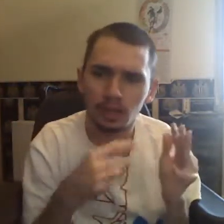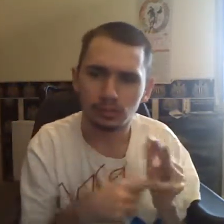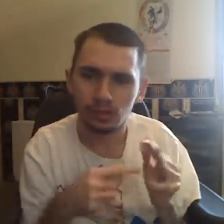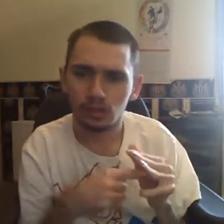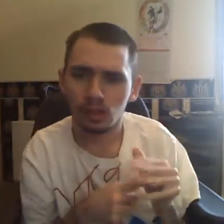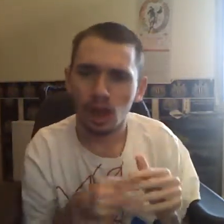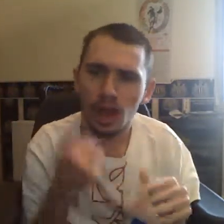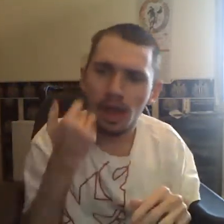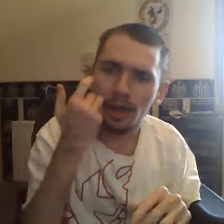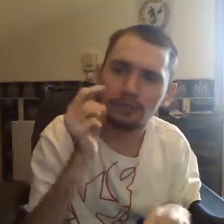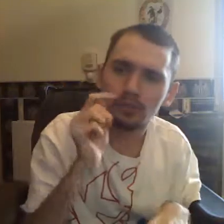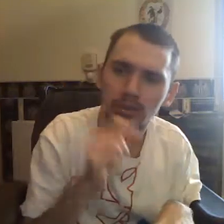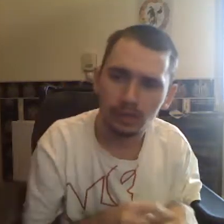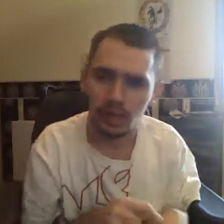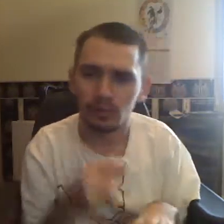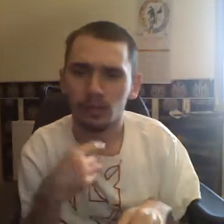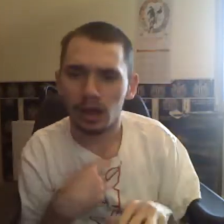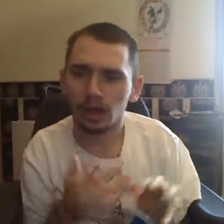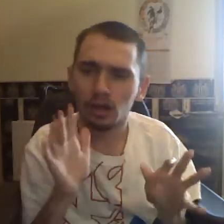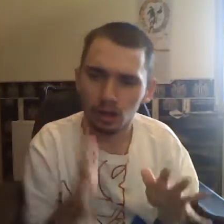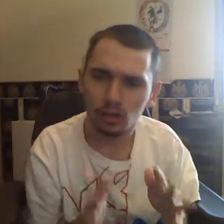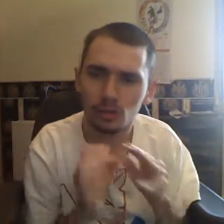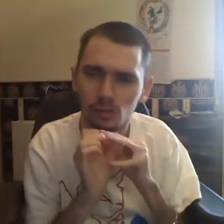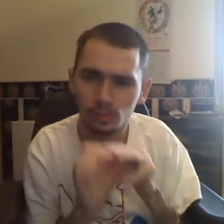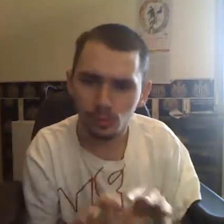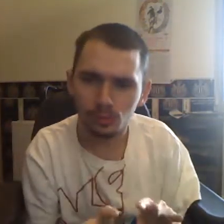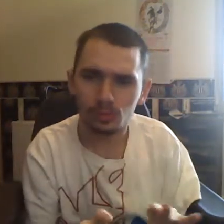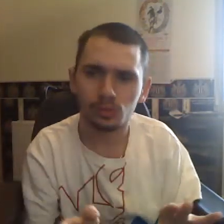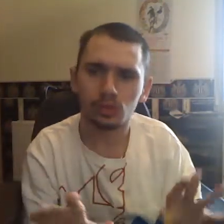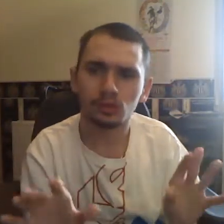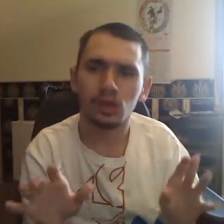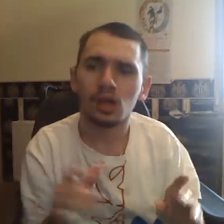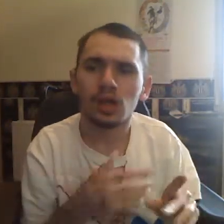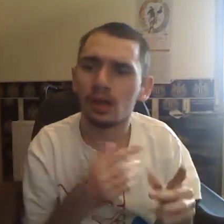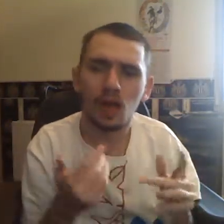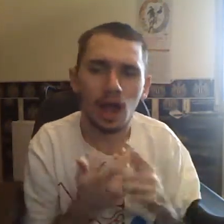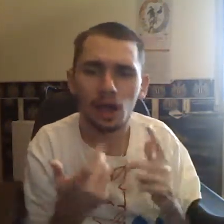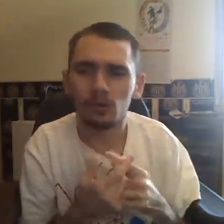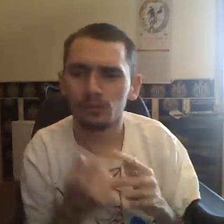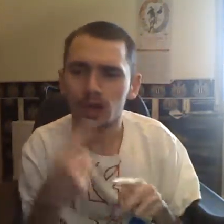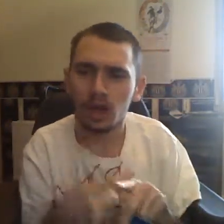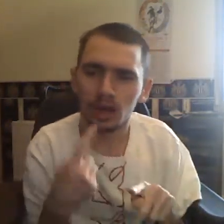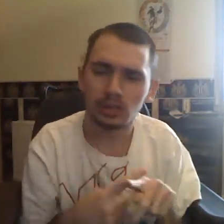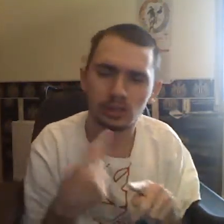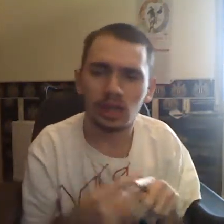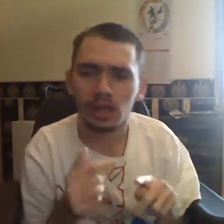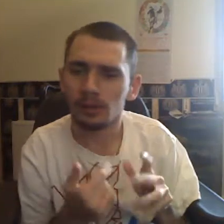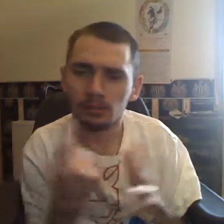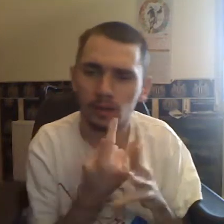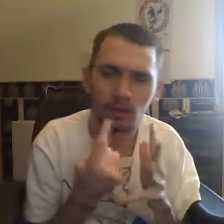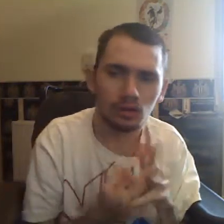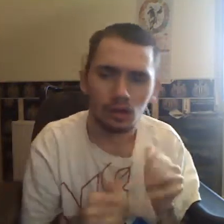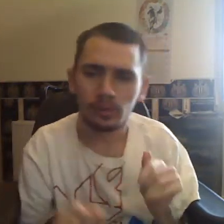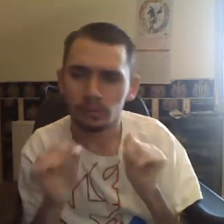battle. Sometimes I'm gonna have to lose. Ain't about how fast I get there. Ain't about